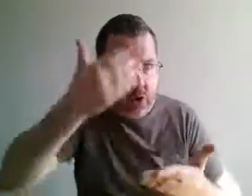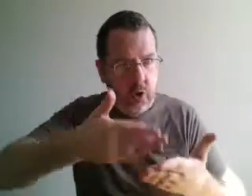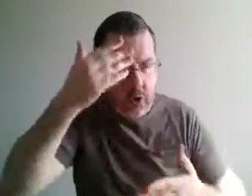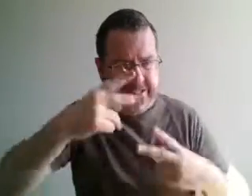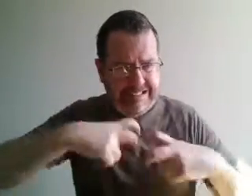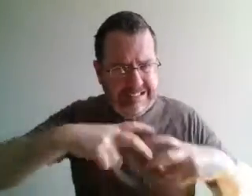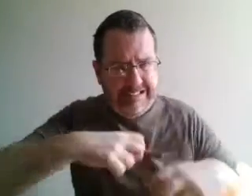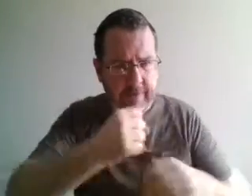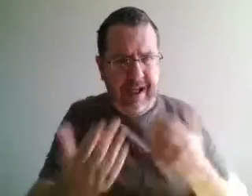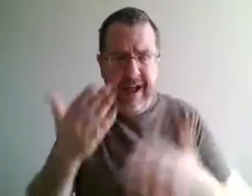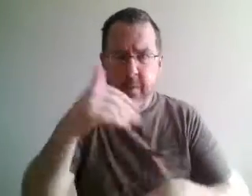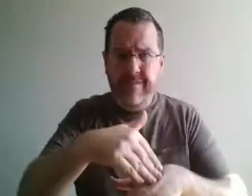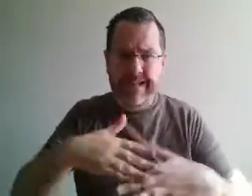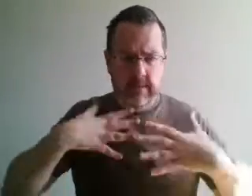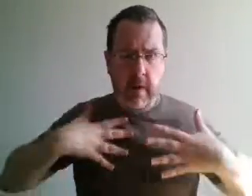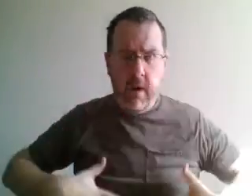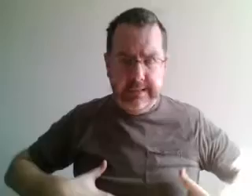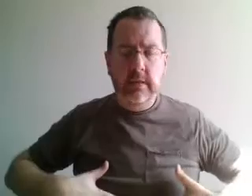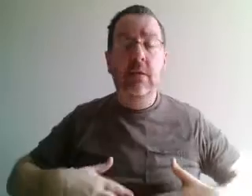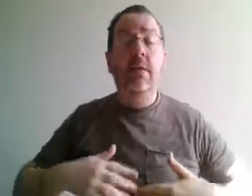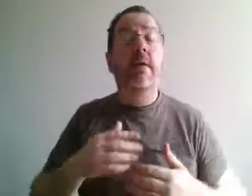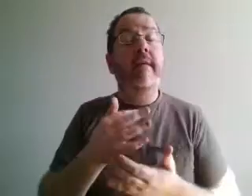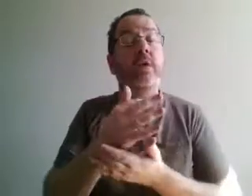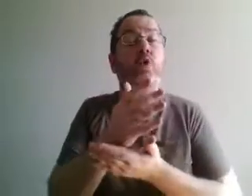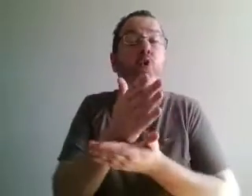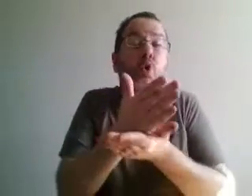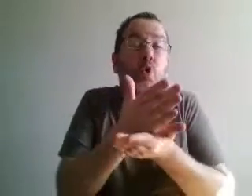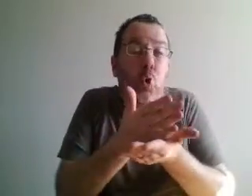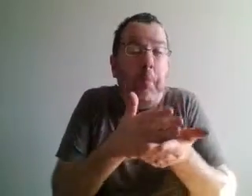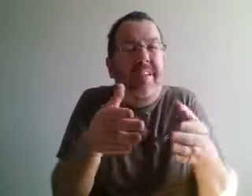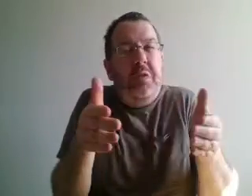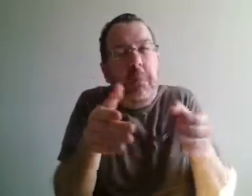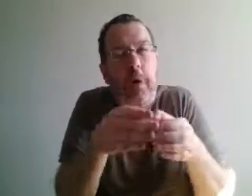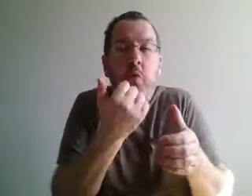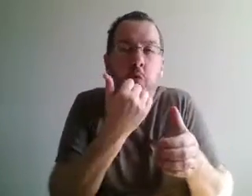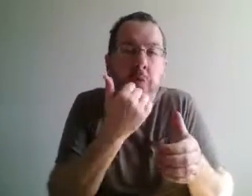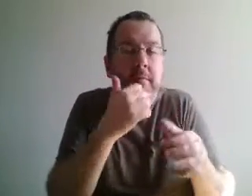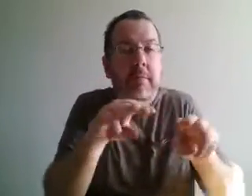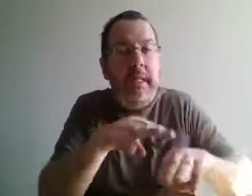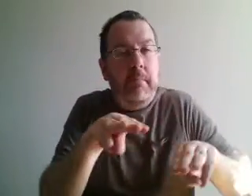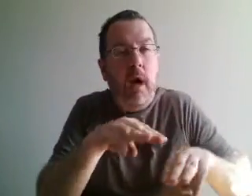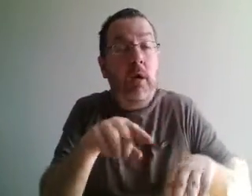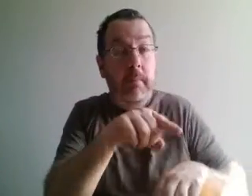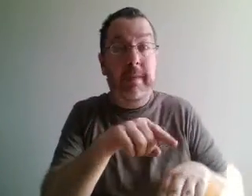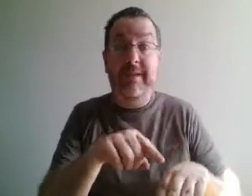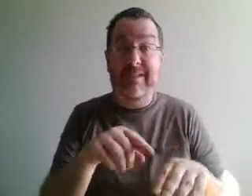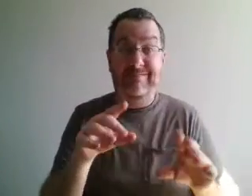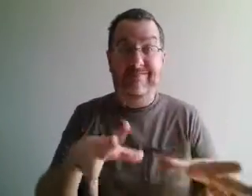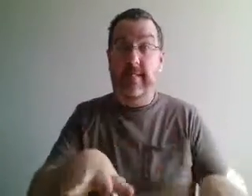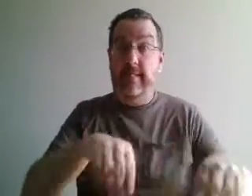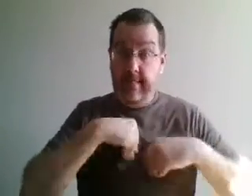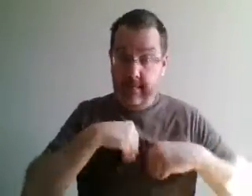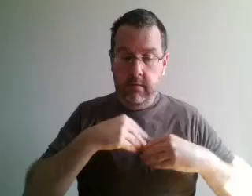small minority of patients, about 7 to 10 days into their infection, some of them